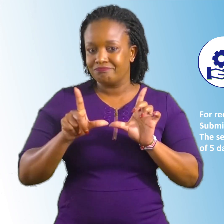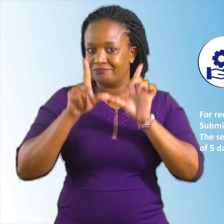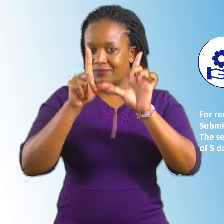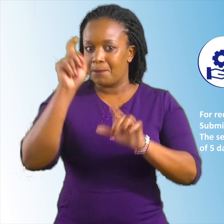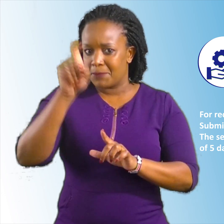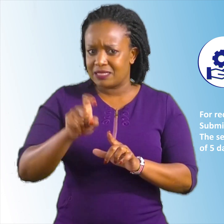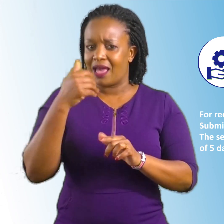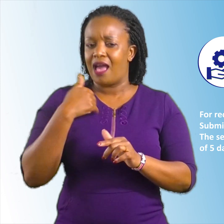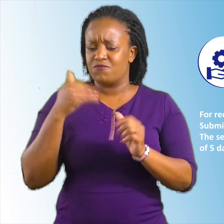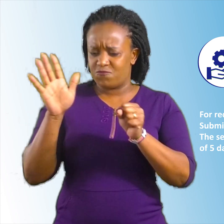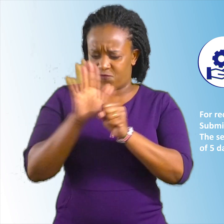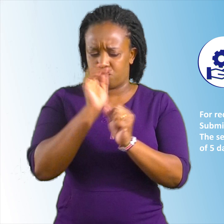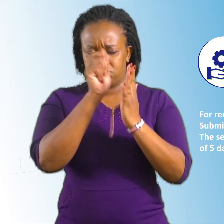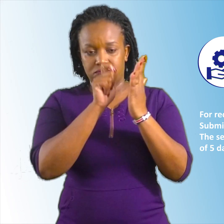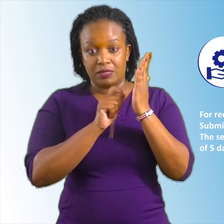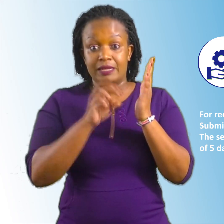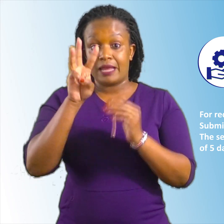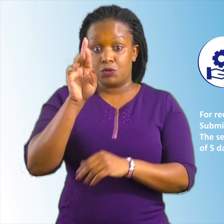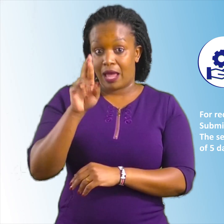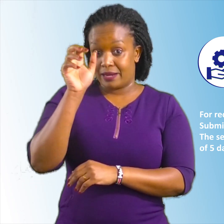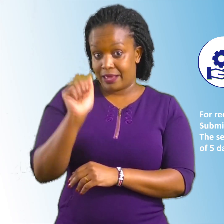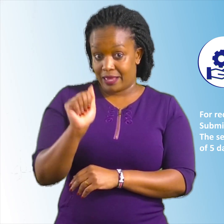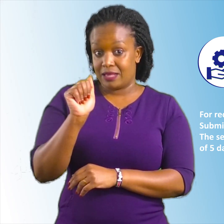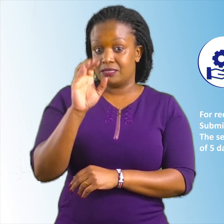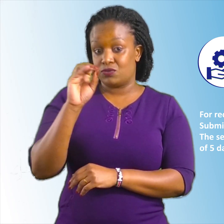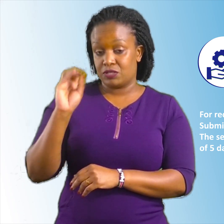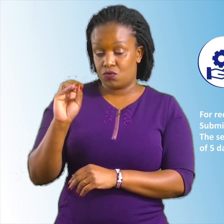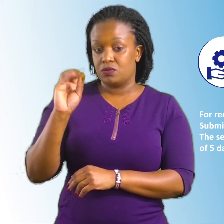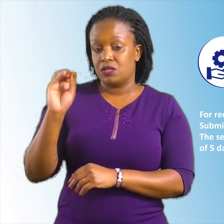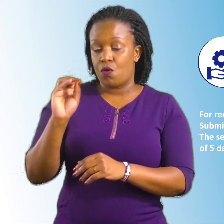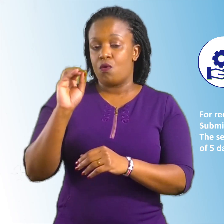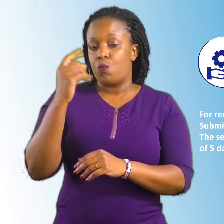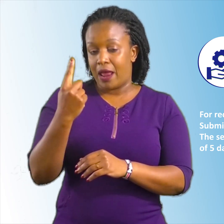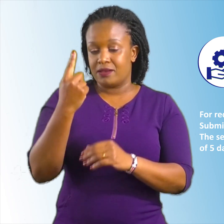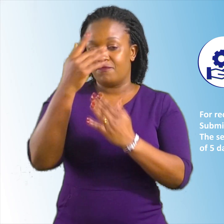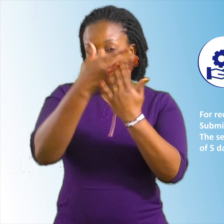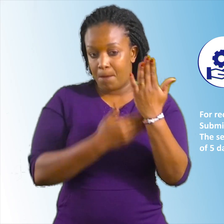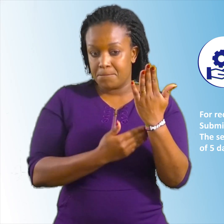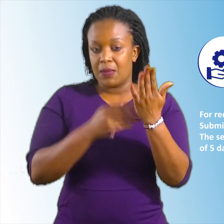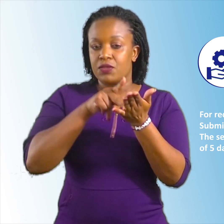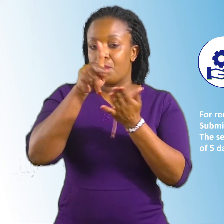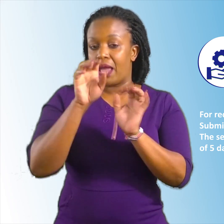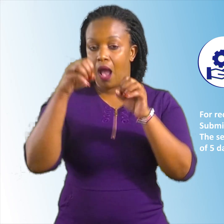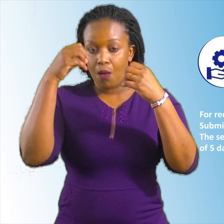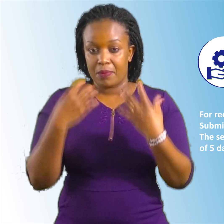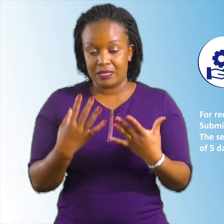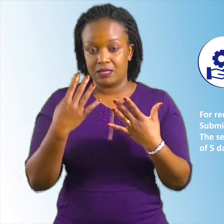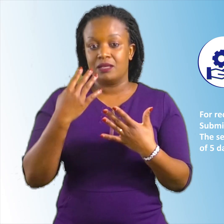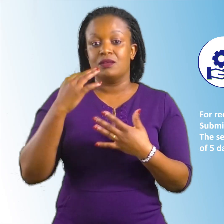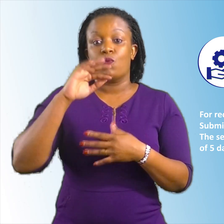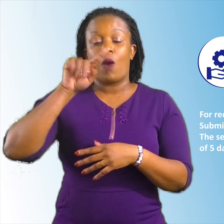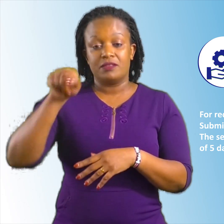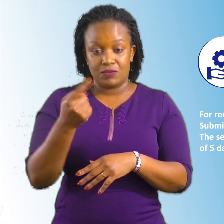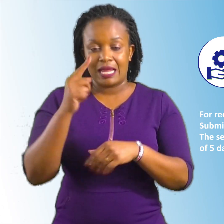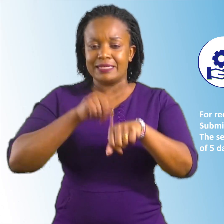a duly completed WRA 003 form. The service fees stand at 2,000 with a timeline